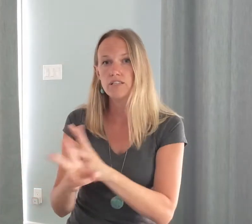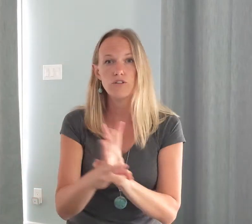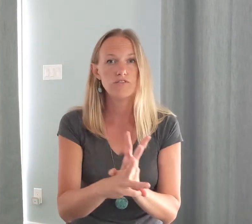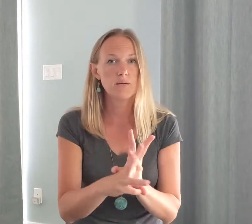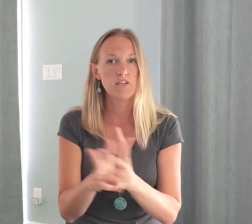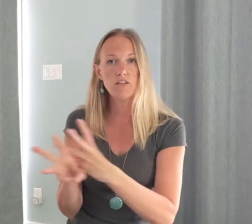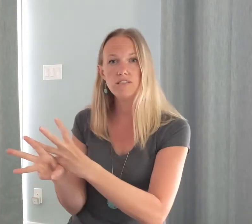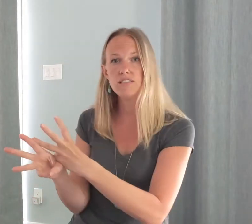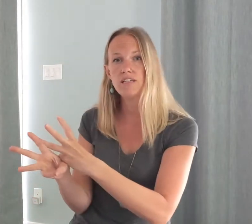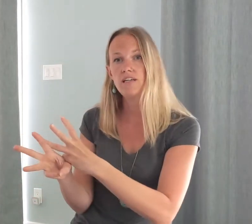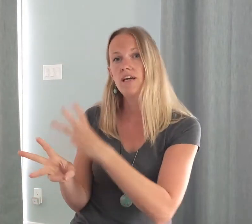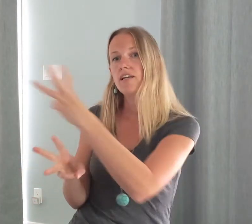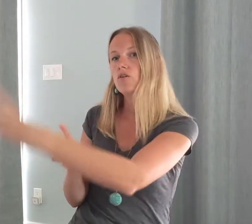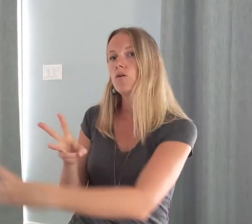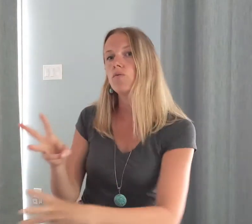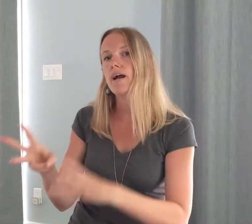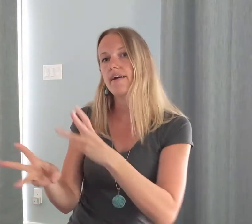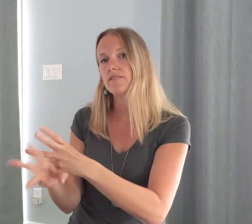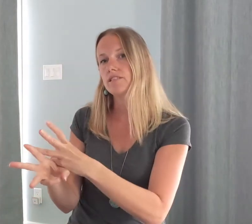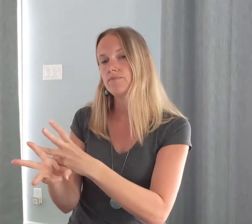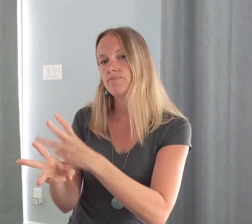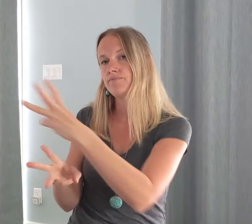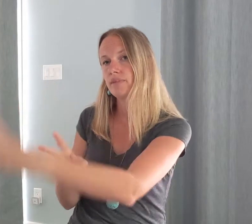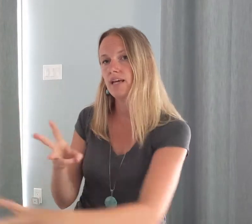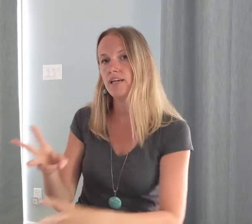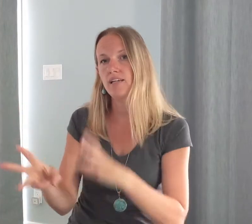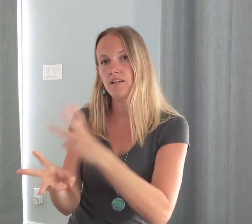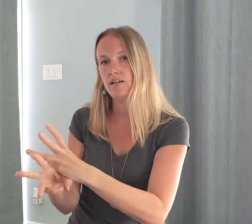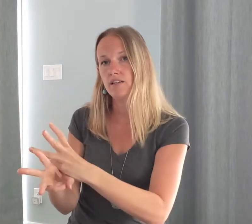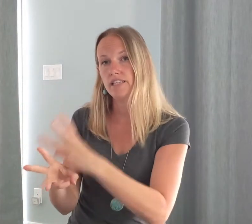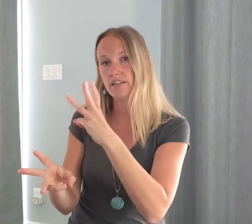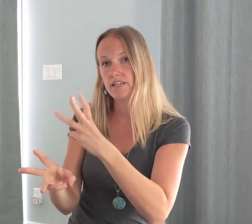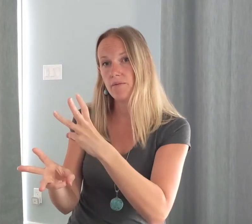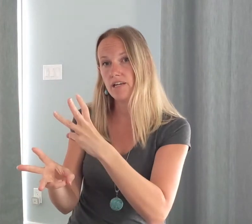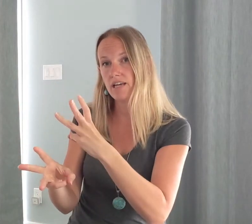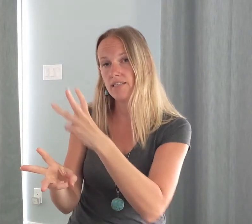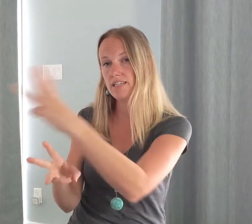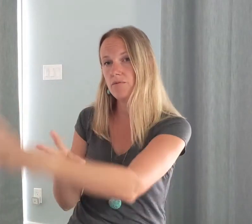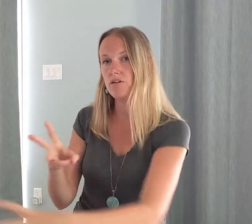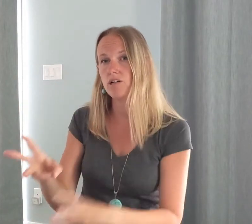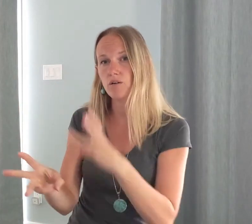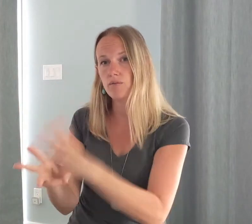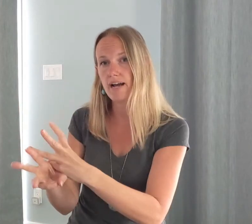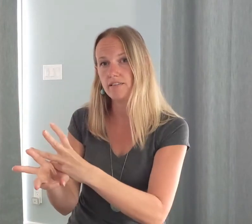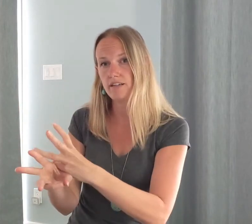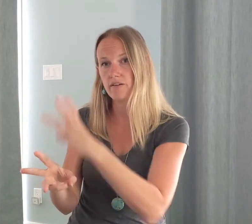you have W's and you go around, okay? Take your dominant hand, W, and go around your other